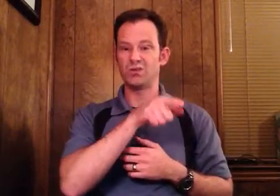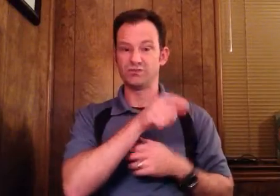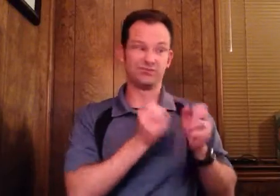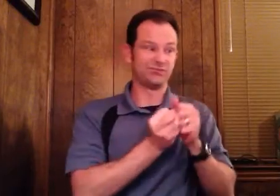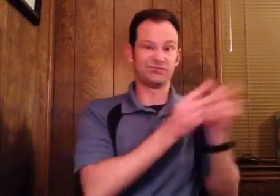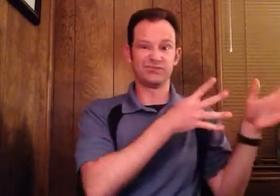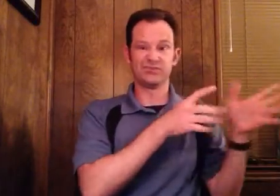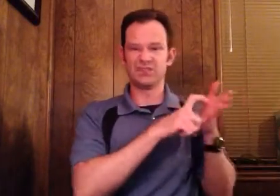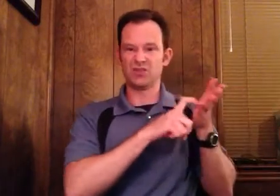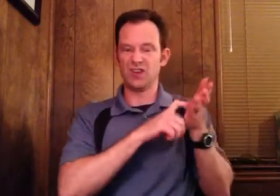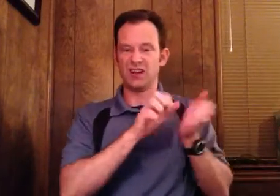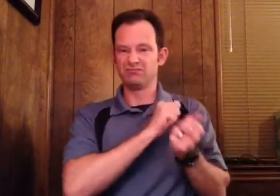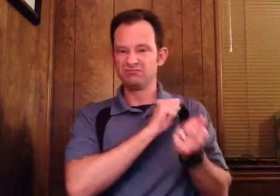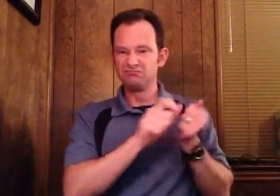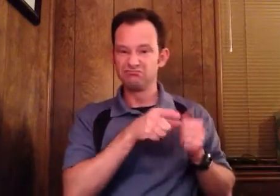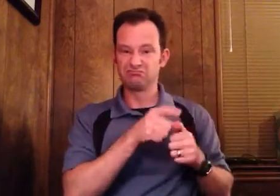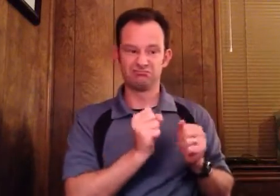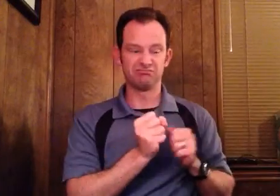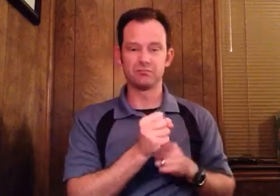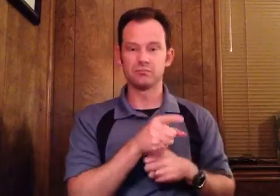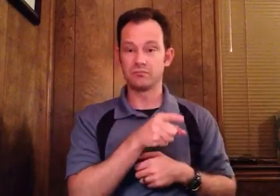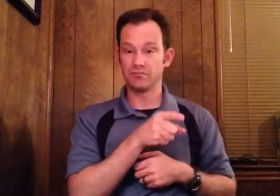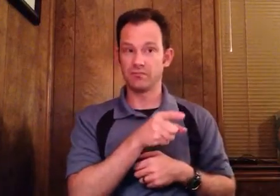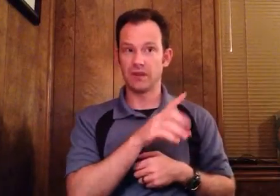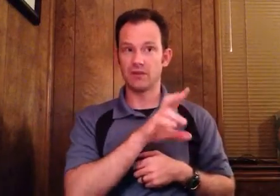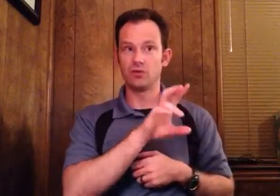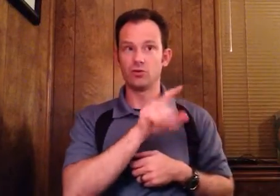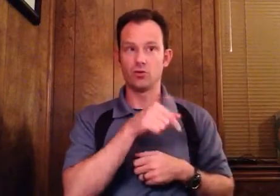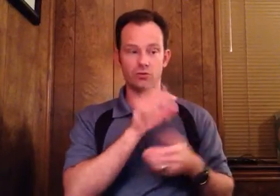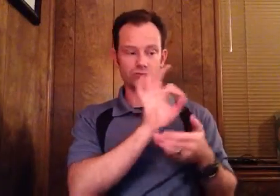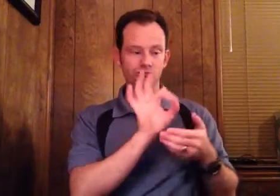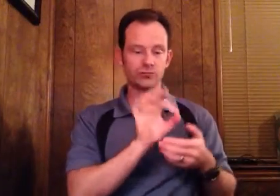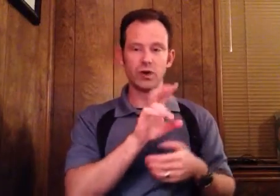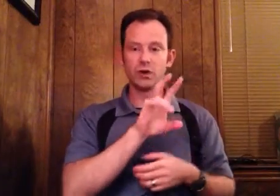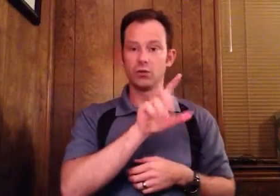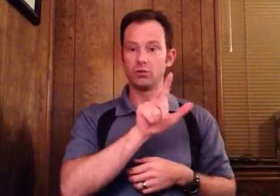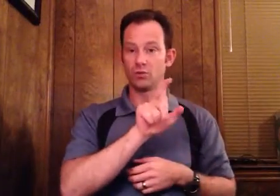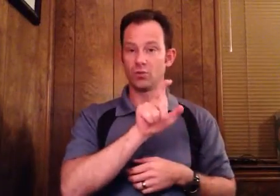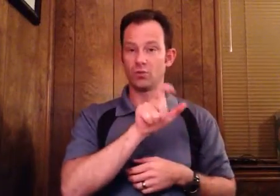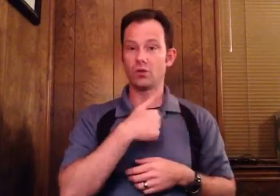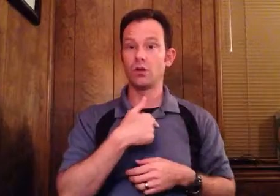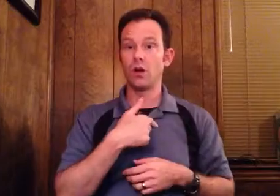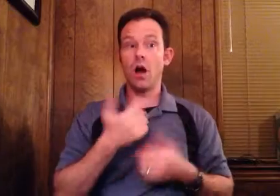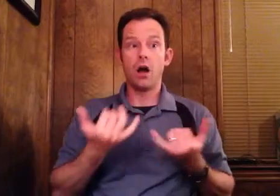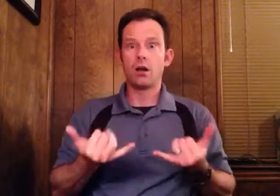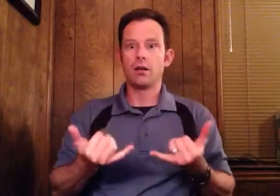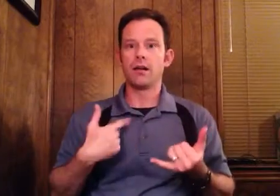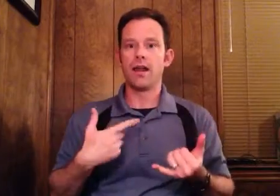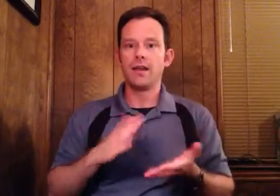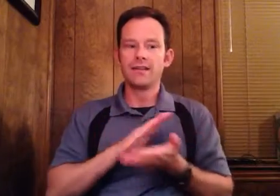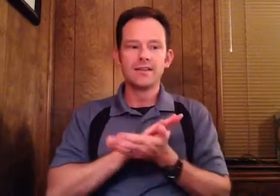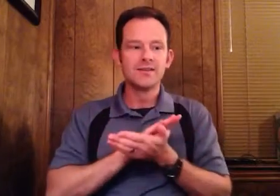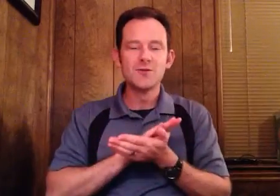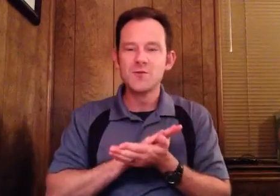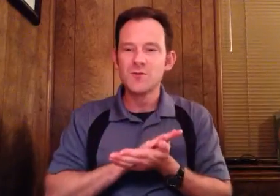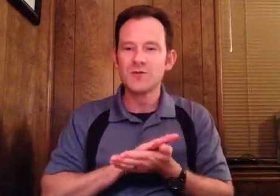had 21 DVDs that were scratched or damaged. Well, nice job today. I want you to turn and talk to your partner. Why is this